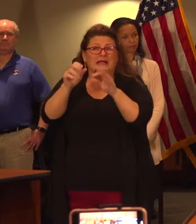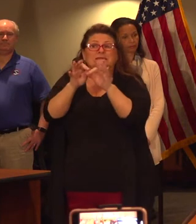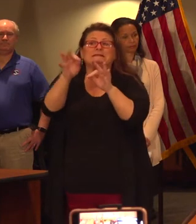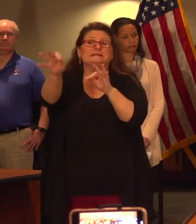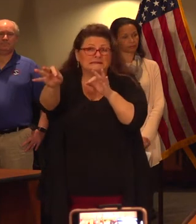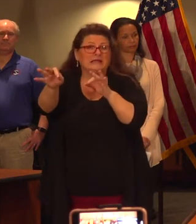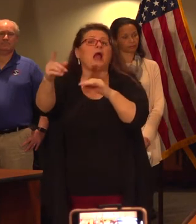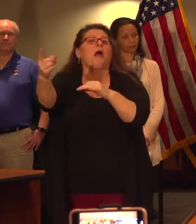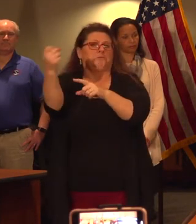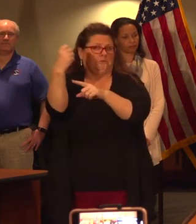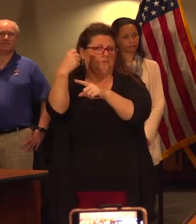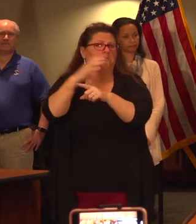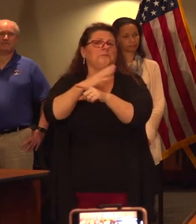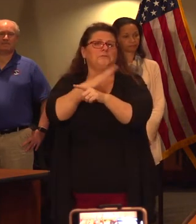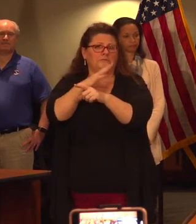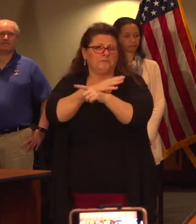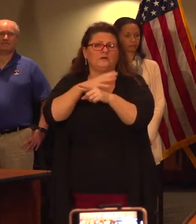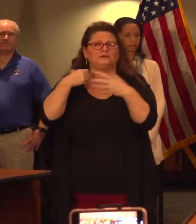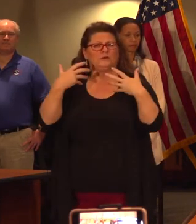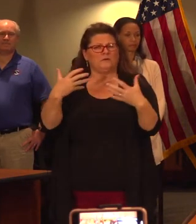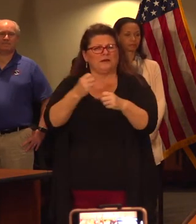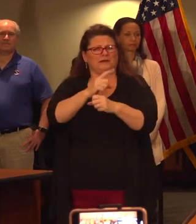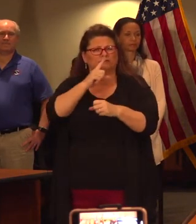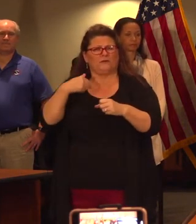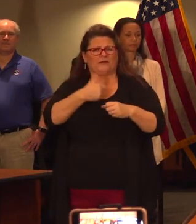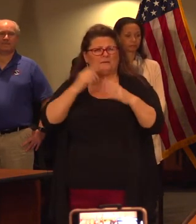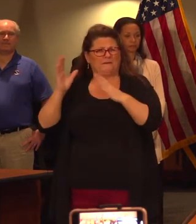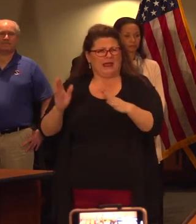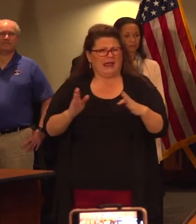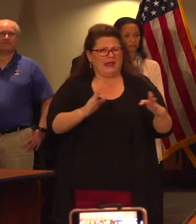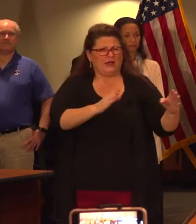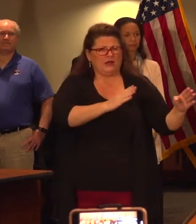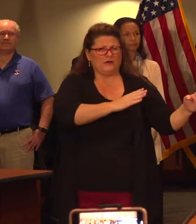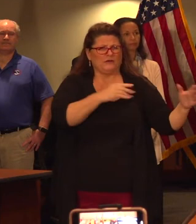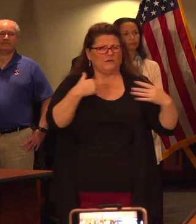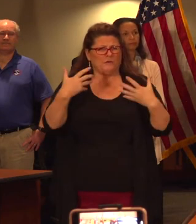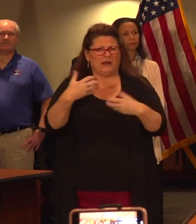way for the surge and to prepare to see how we can